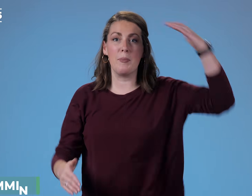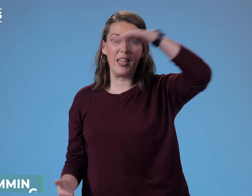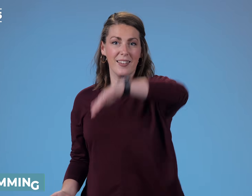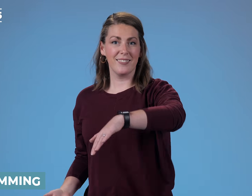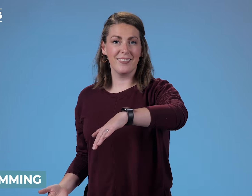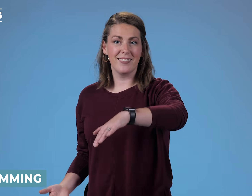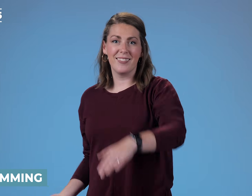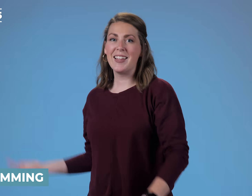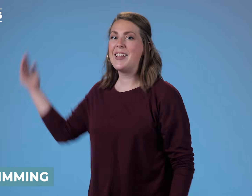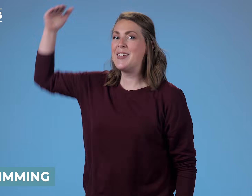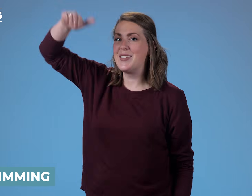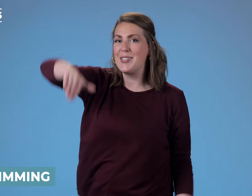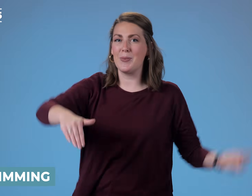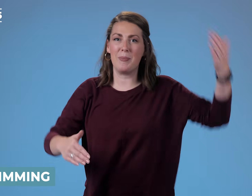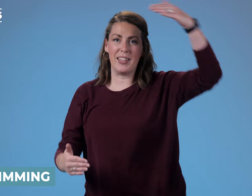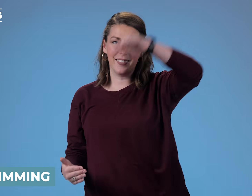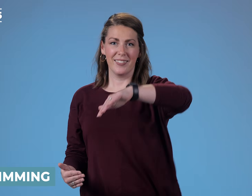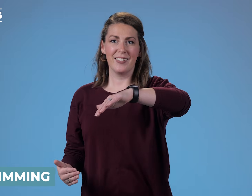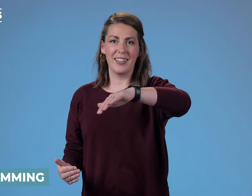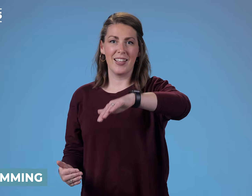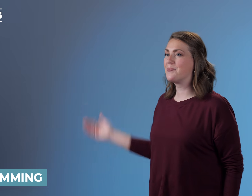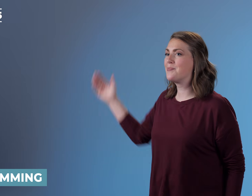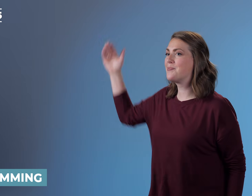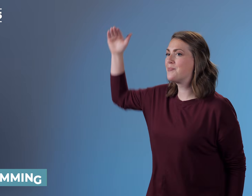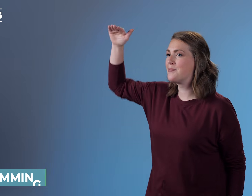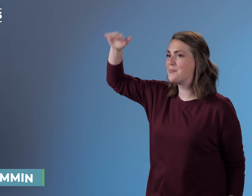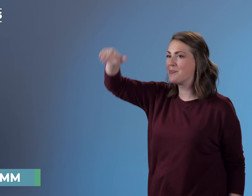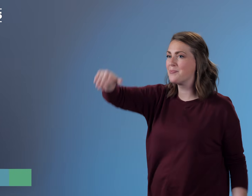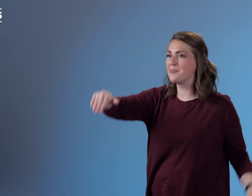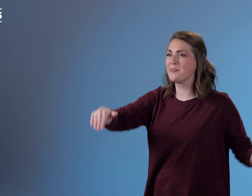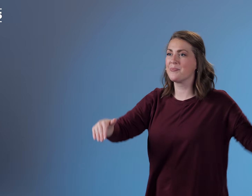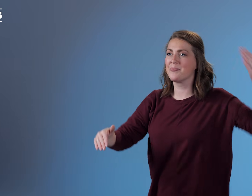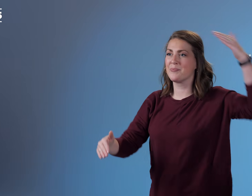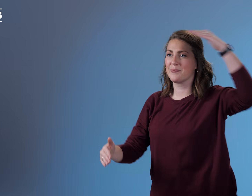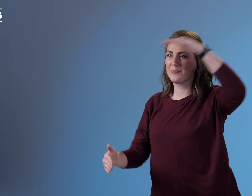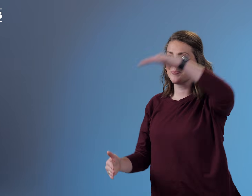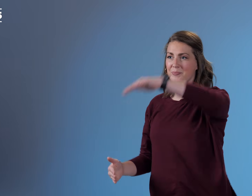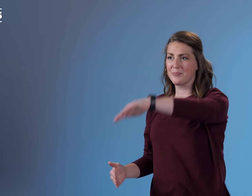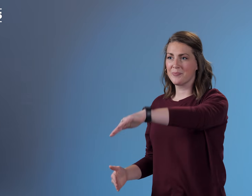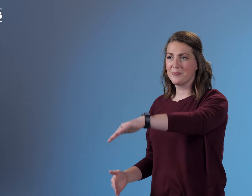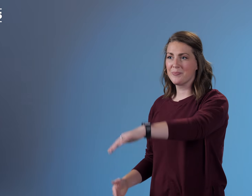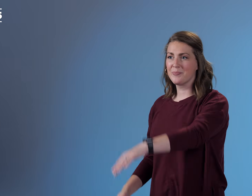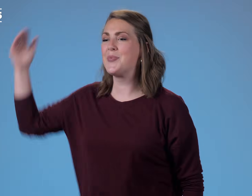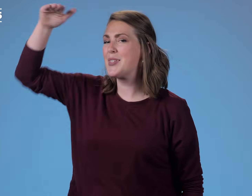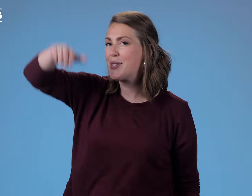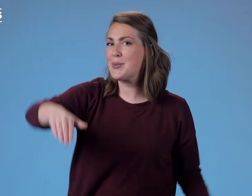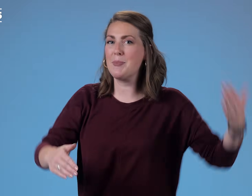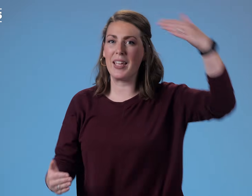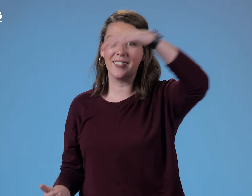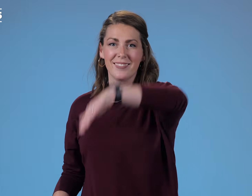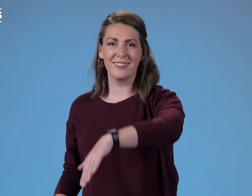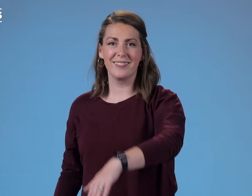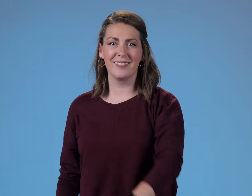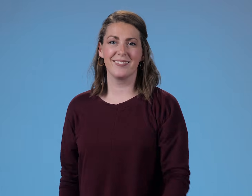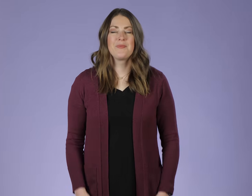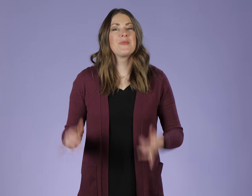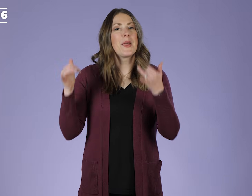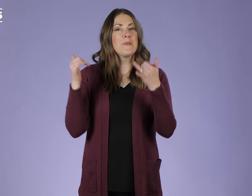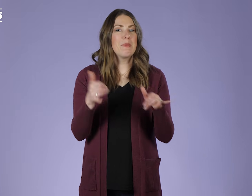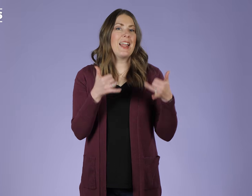Swimming. Swimming. You're just acting like you're swimming. Swimming.